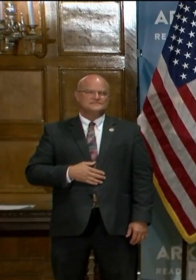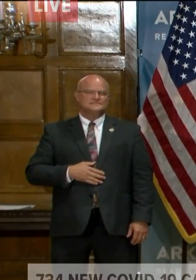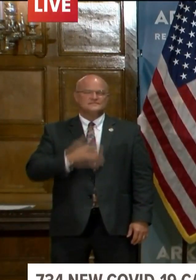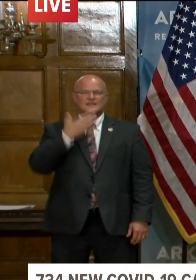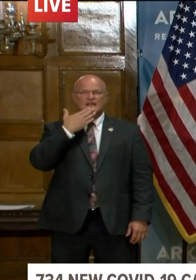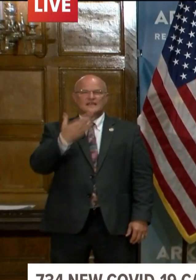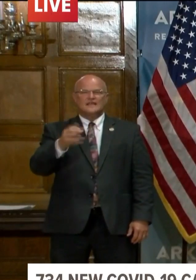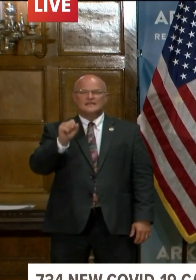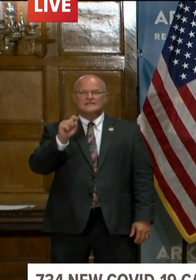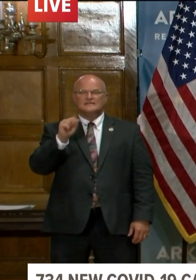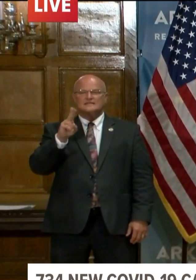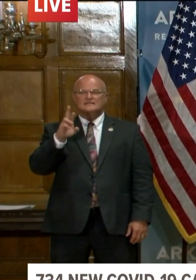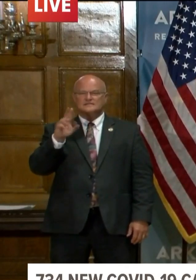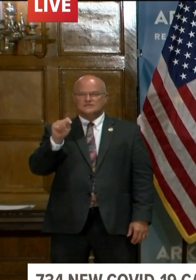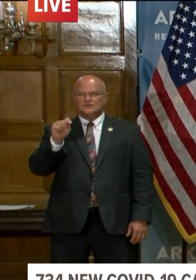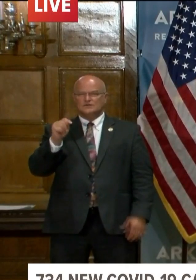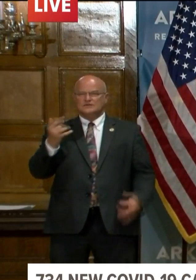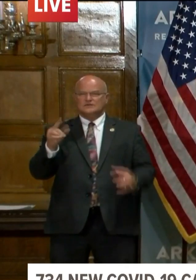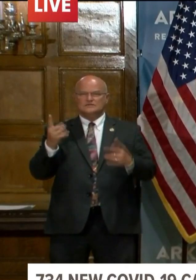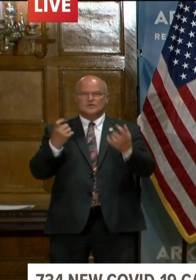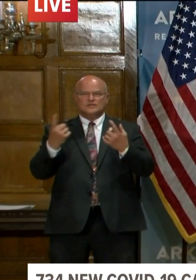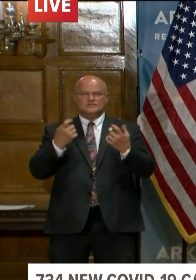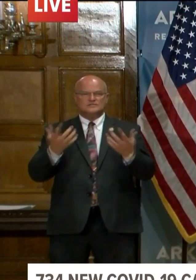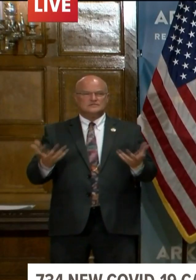Thank you, Stuart. And with that, we'll take questions.